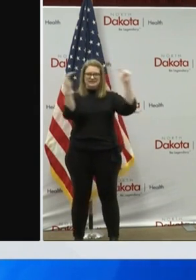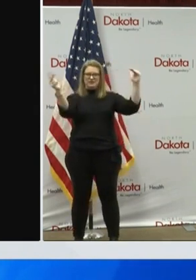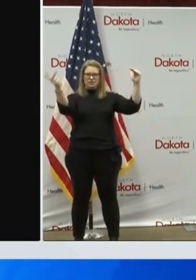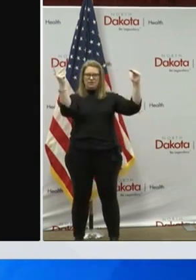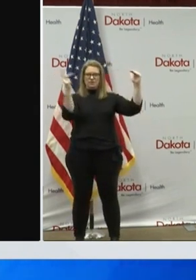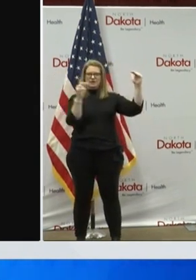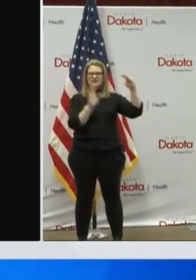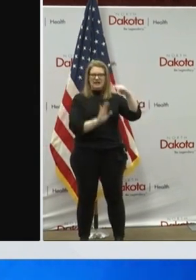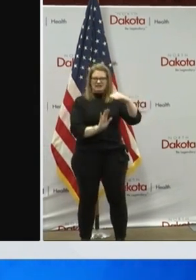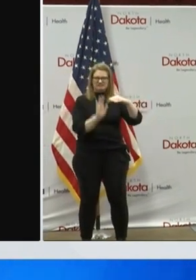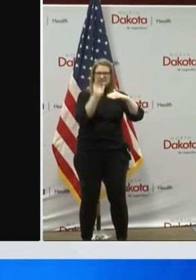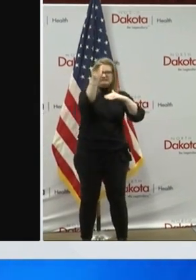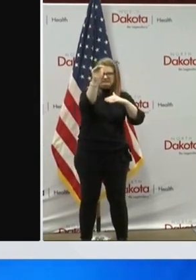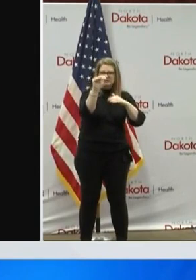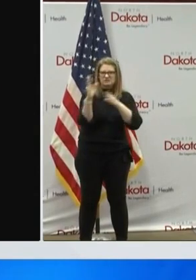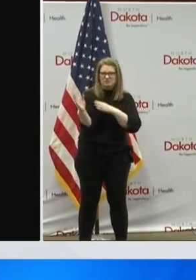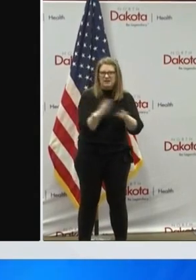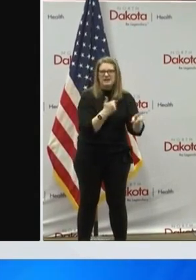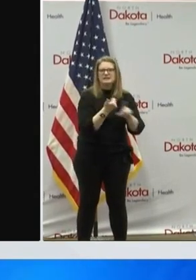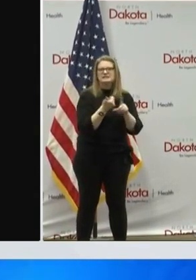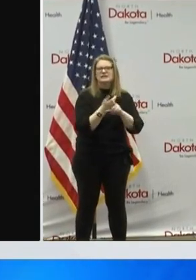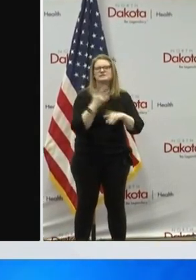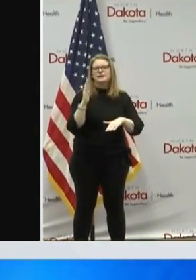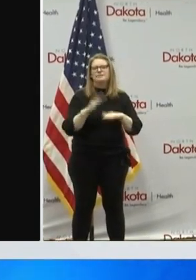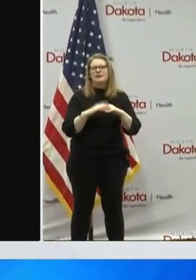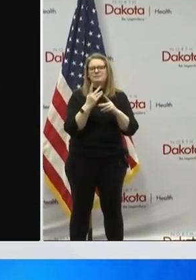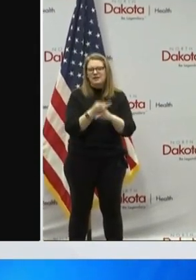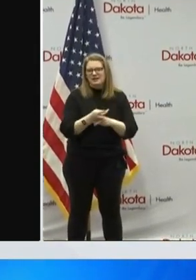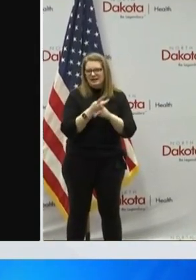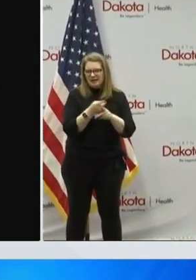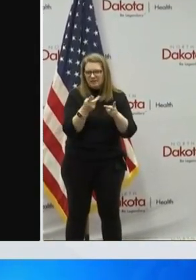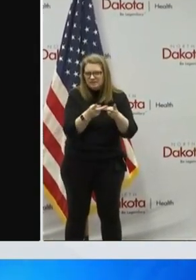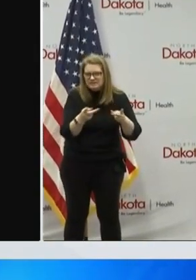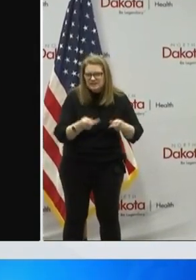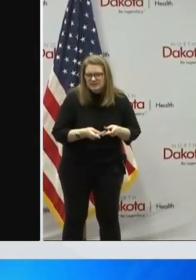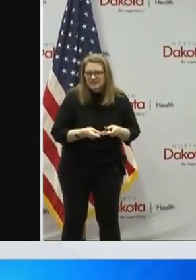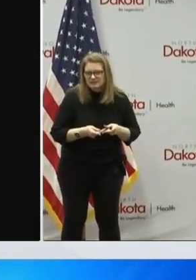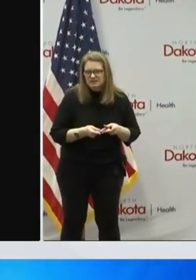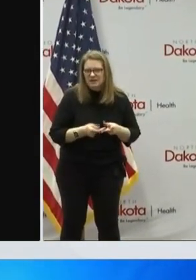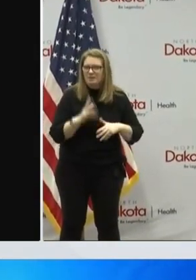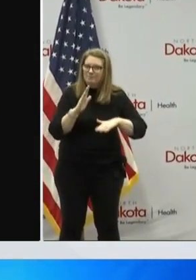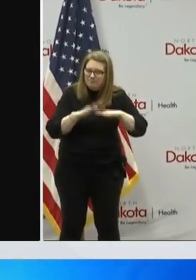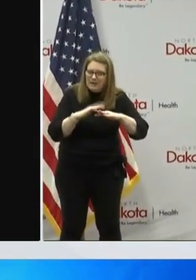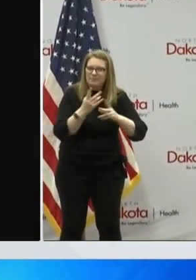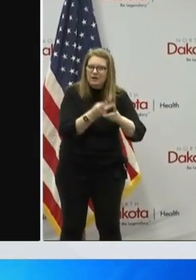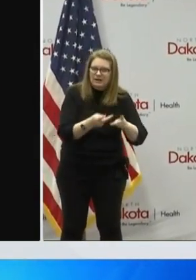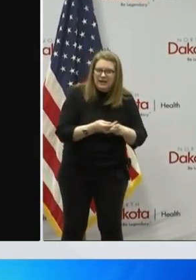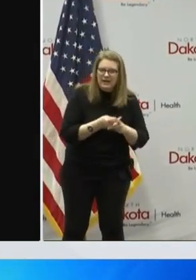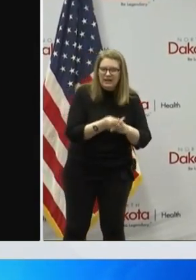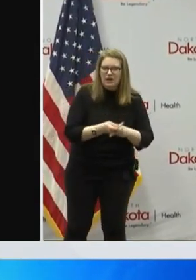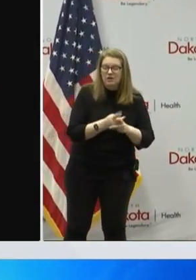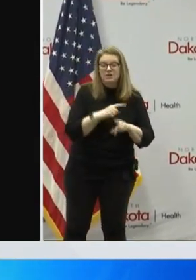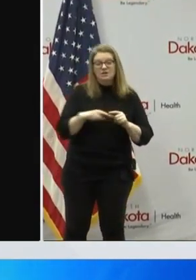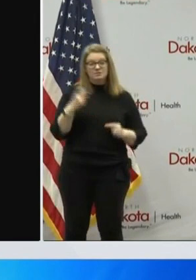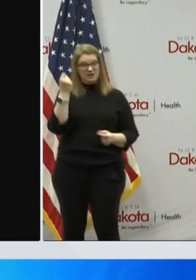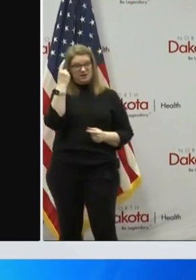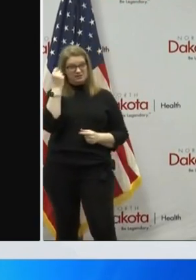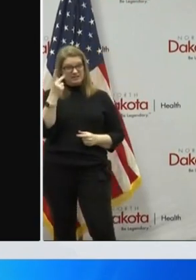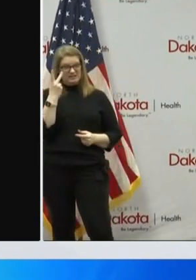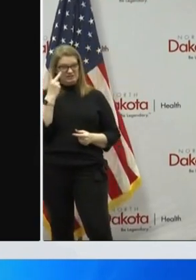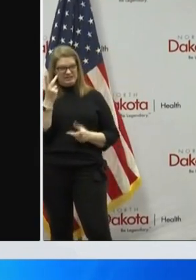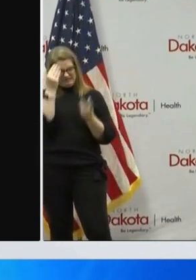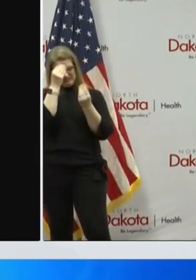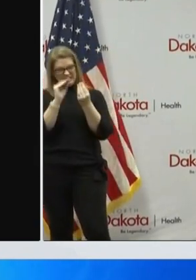Tier 3 minimal care facilities, but as we've covered before, and as you saw today in the data, with only 13